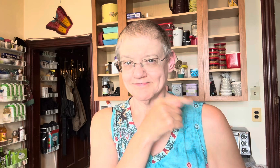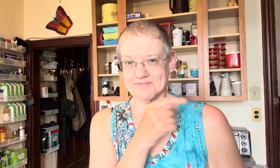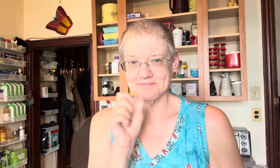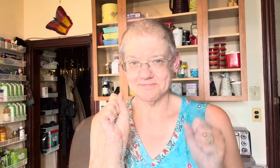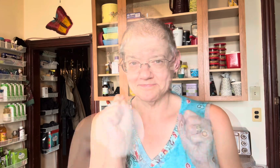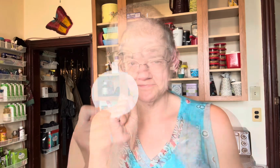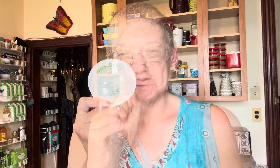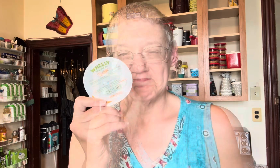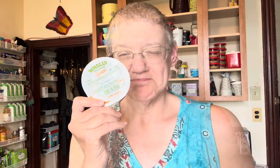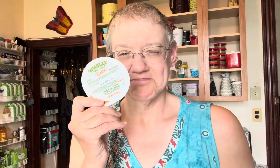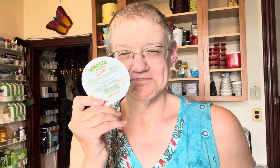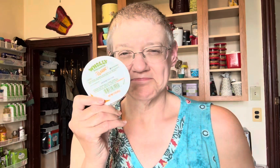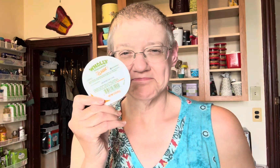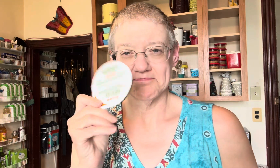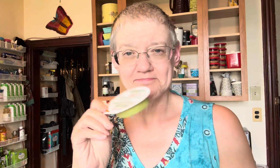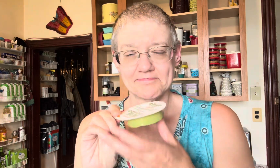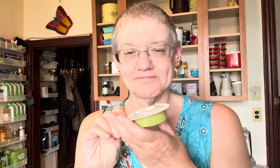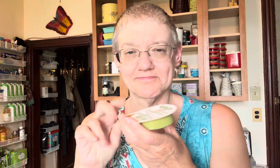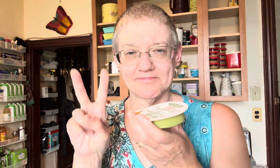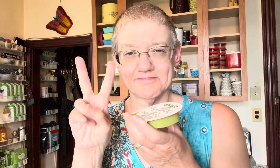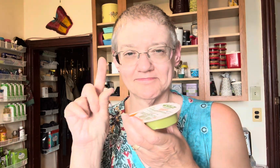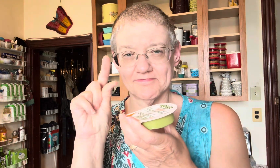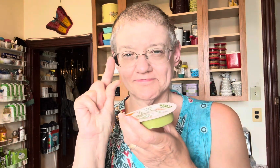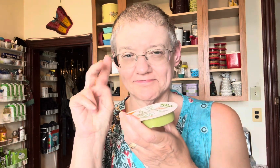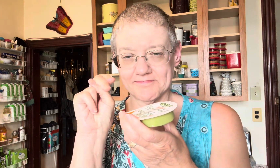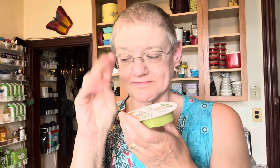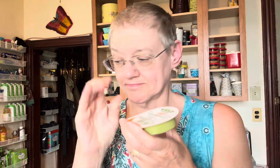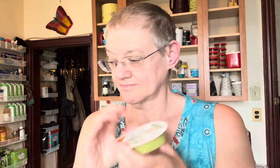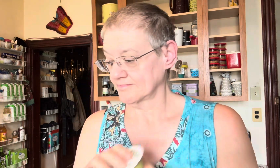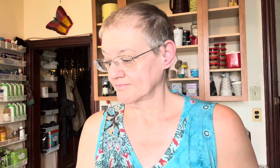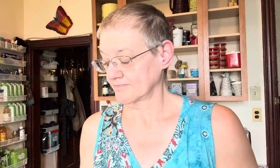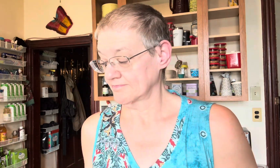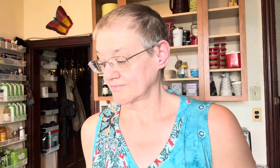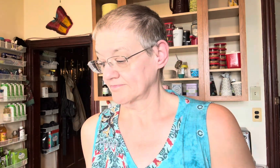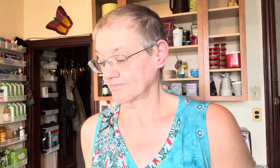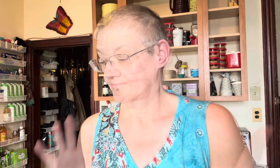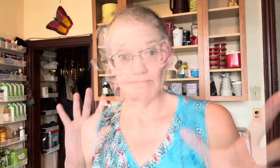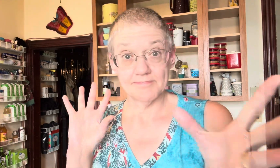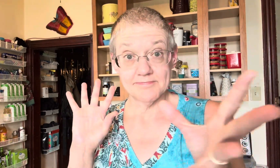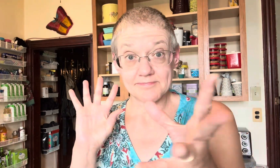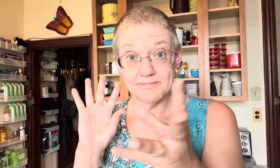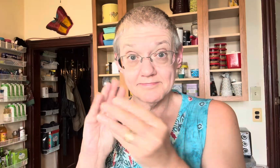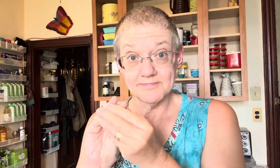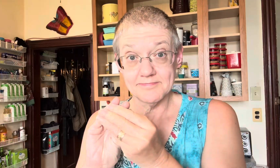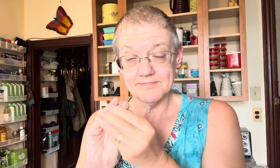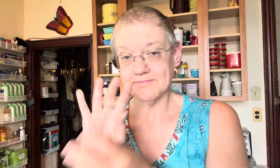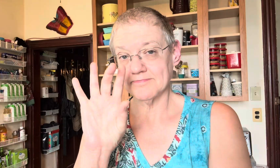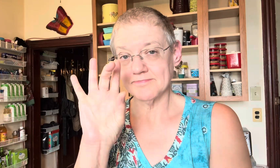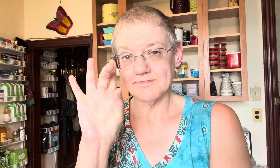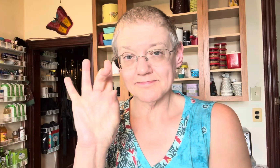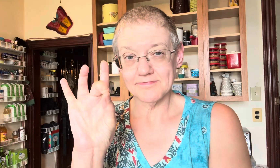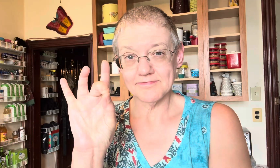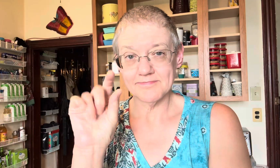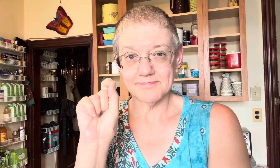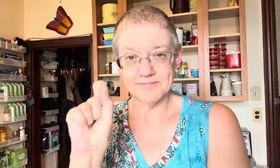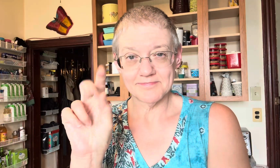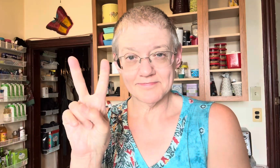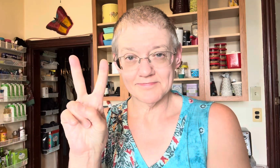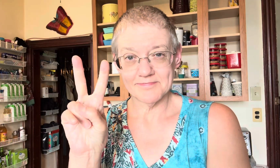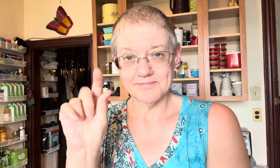Hang on. The guacamole was in the fridge, and 2 grams of net carbs. Altogether,